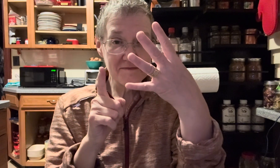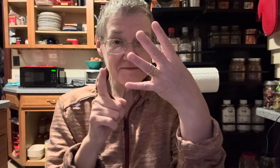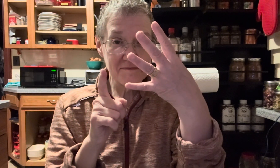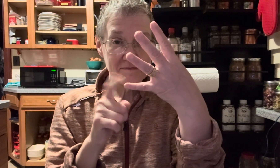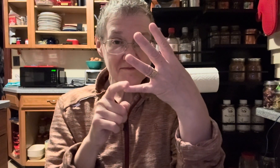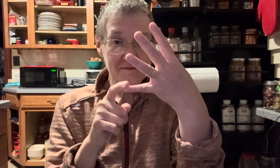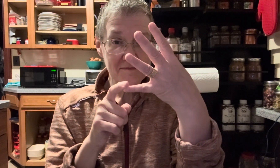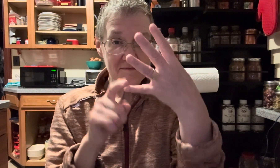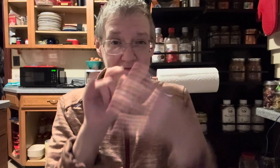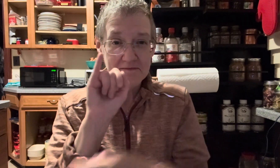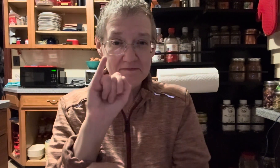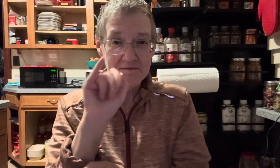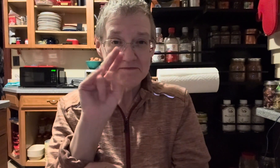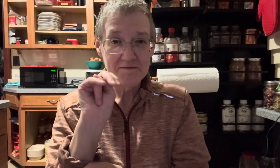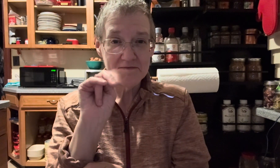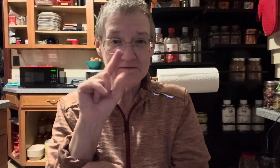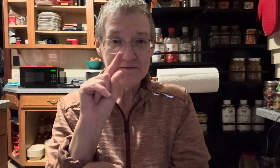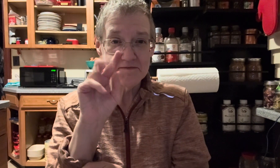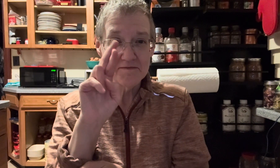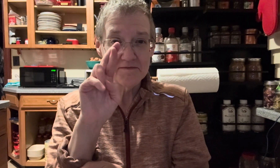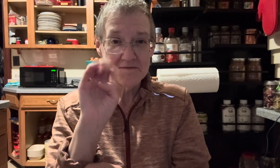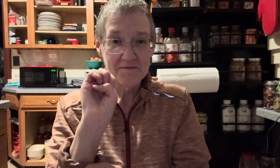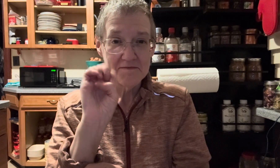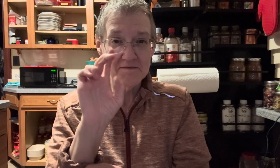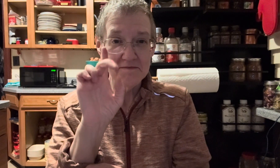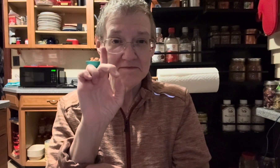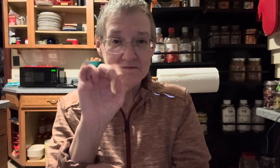and ingredients.